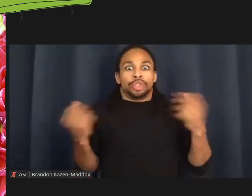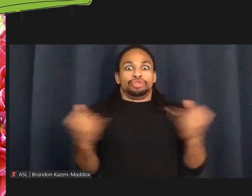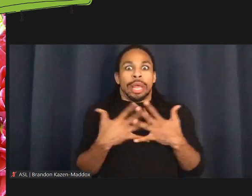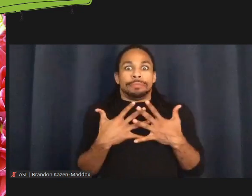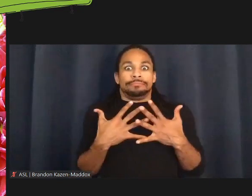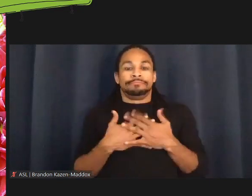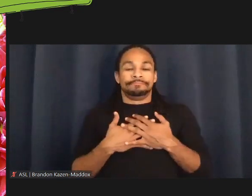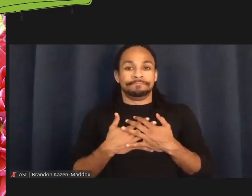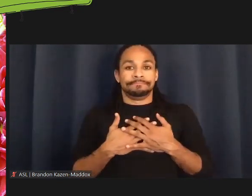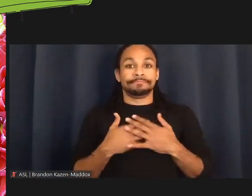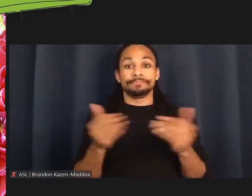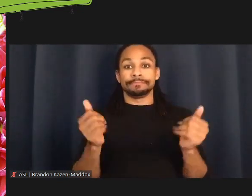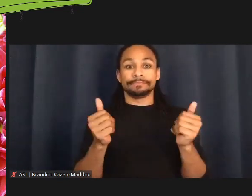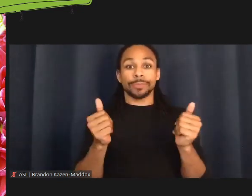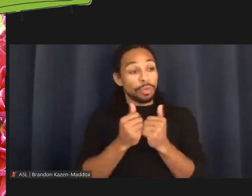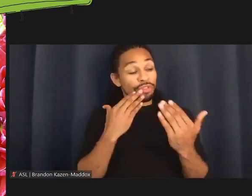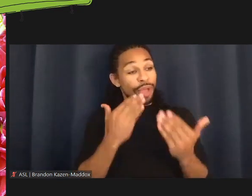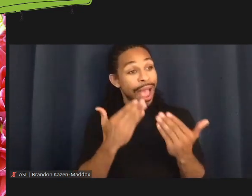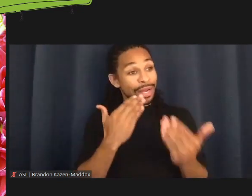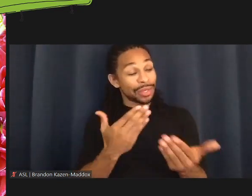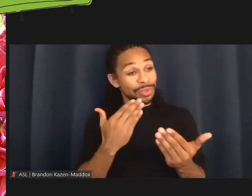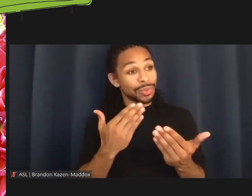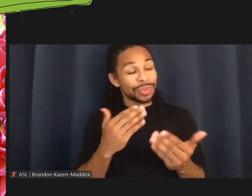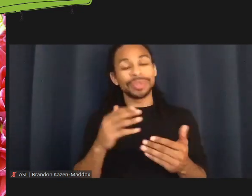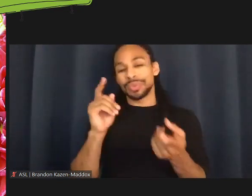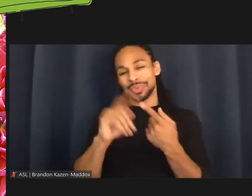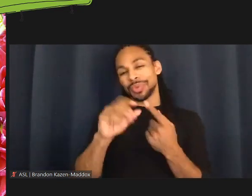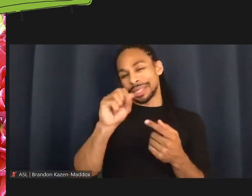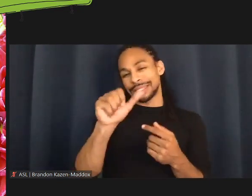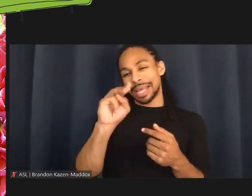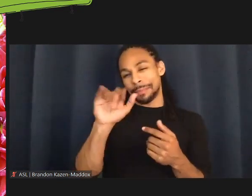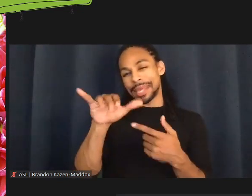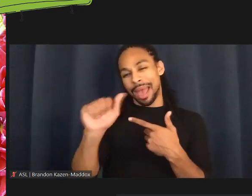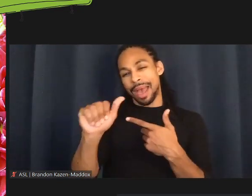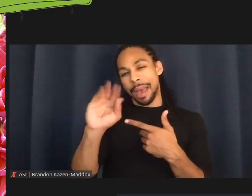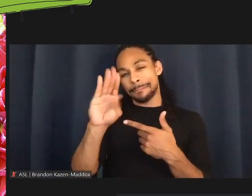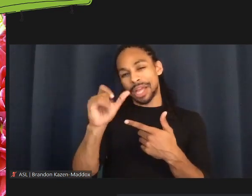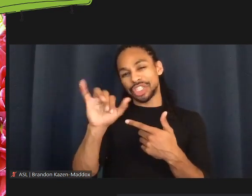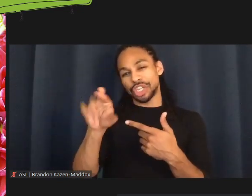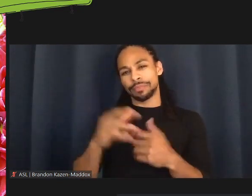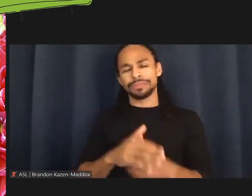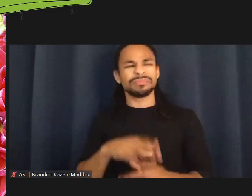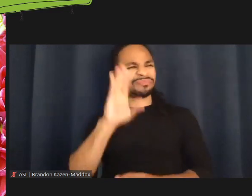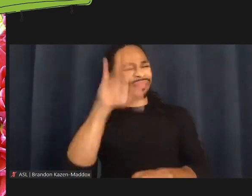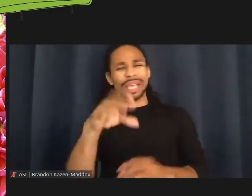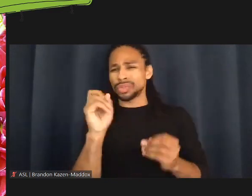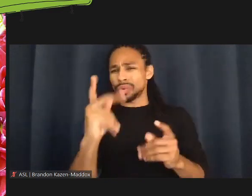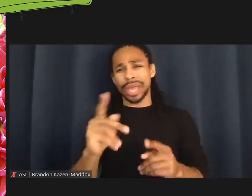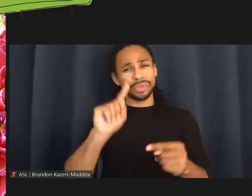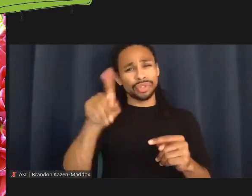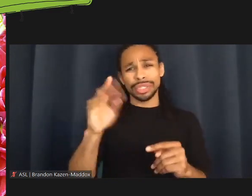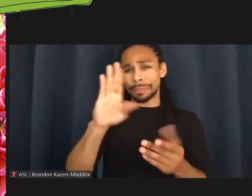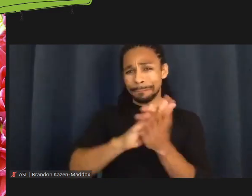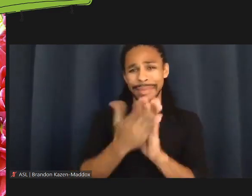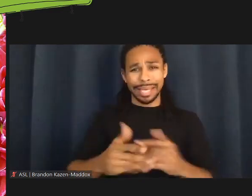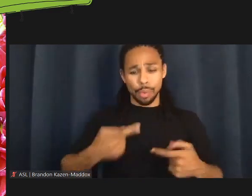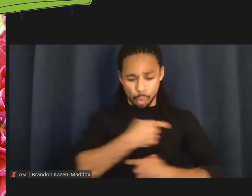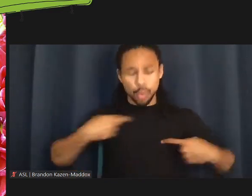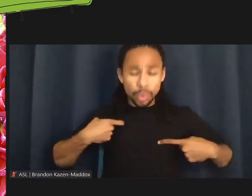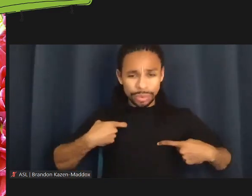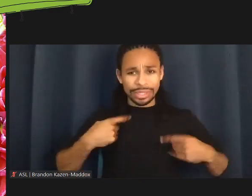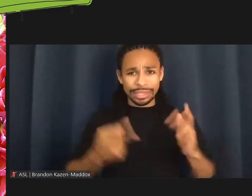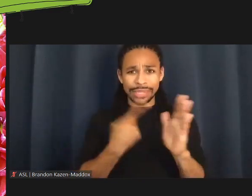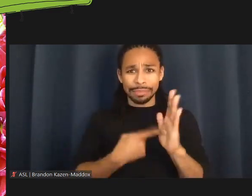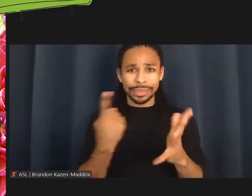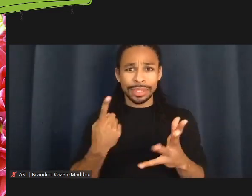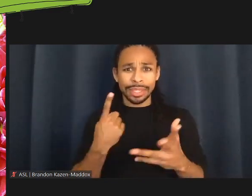With gratitude to Samia Bashir. It's okay to just be wounded sometimes, to gape, to cry, to